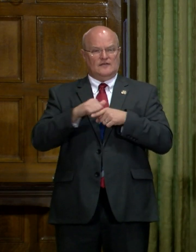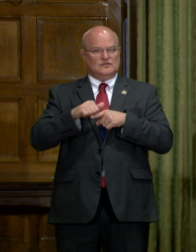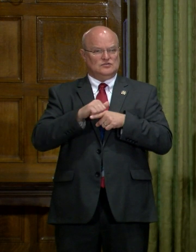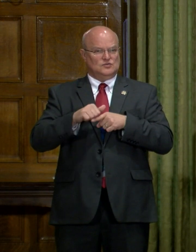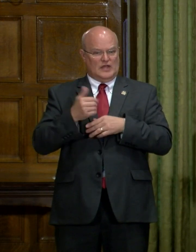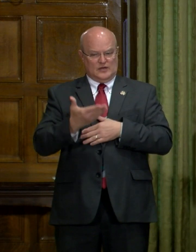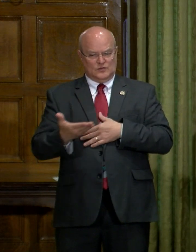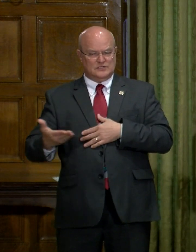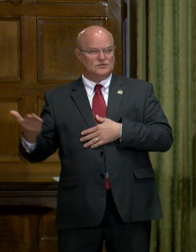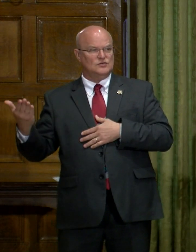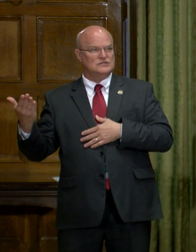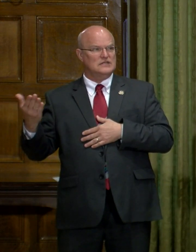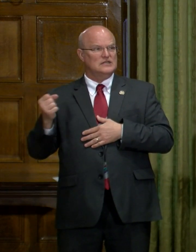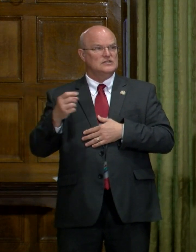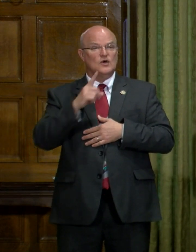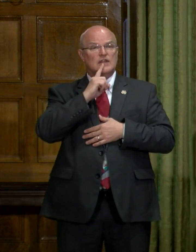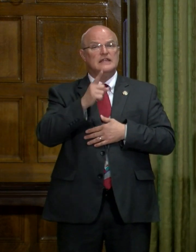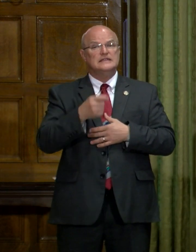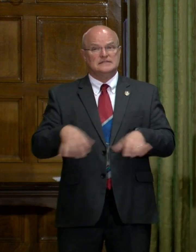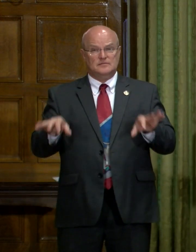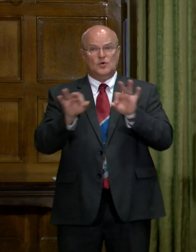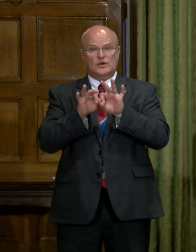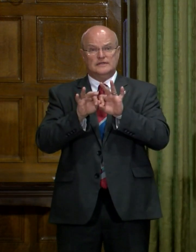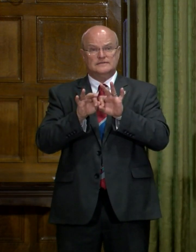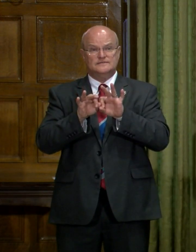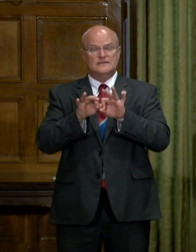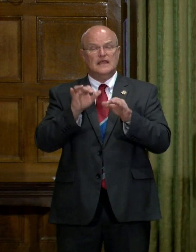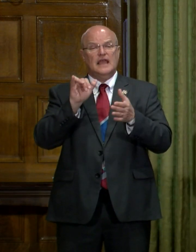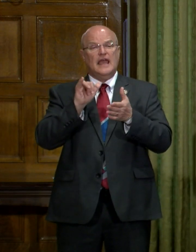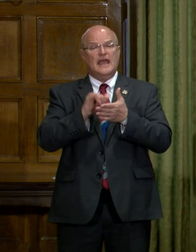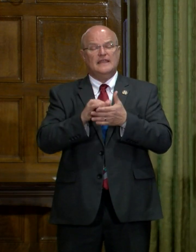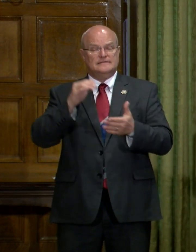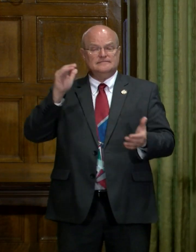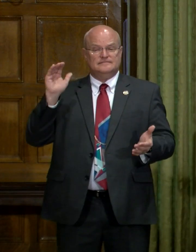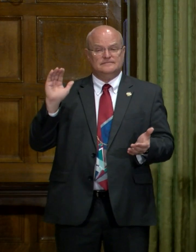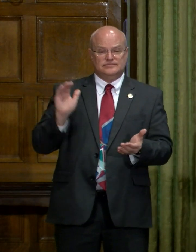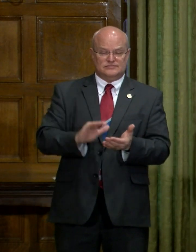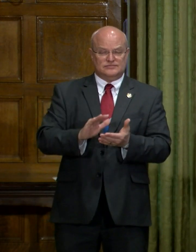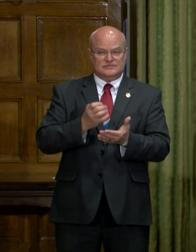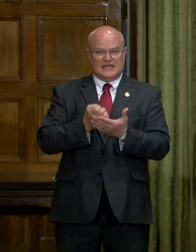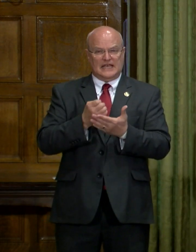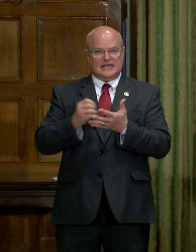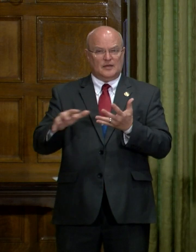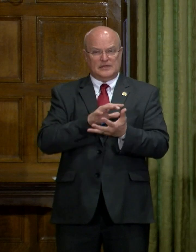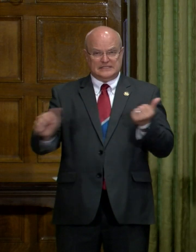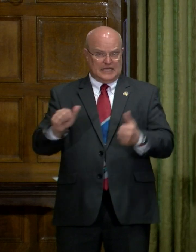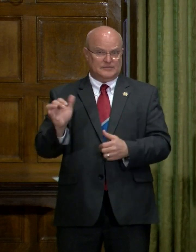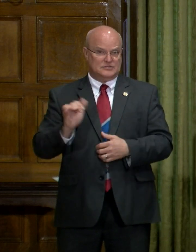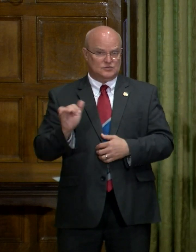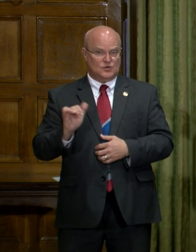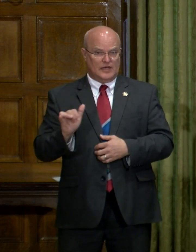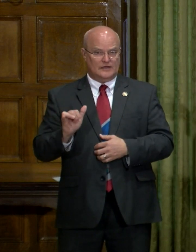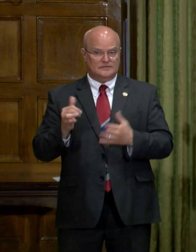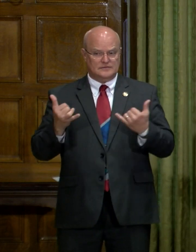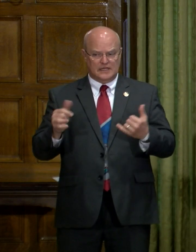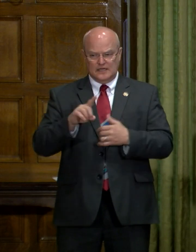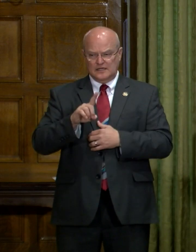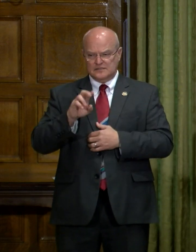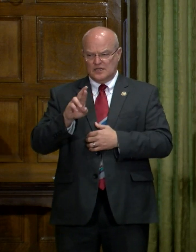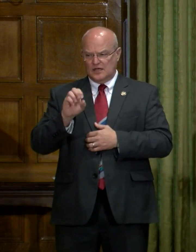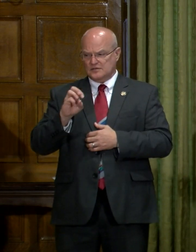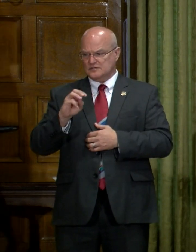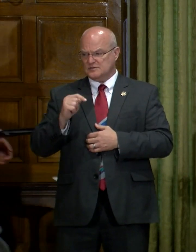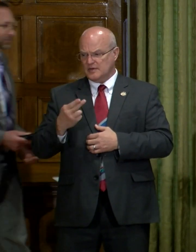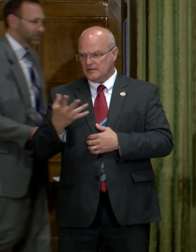trained resources. So it is very important, and that minimizes economic damage as well. And with that, Dr. Smith,